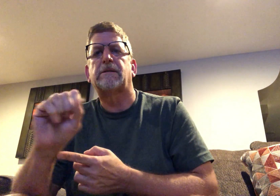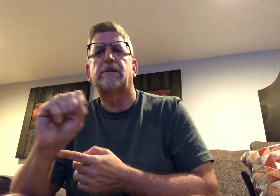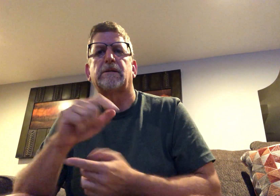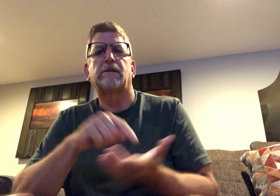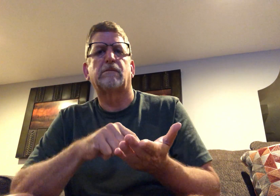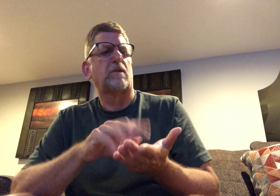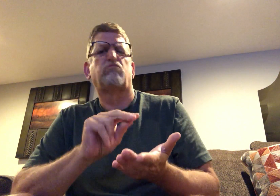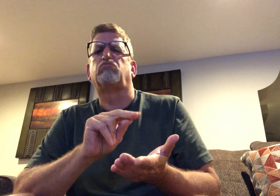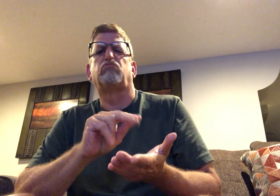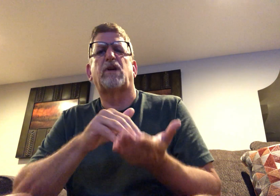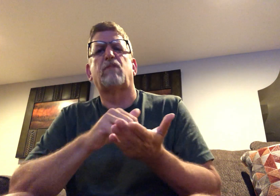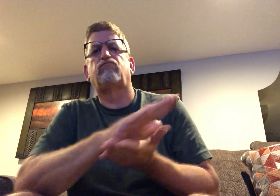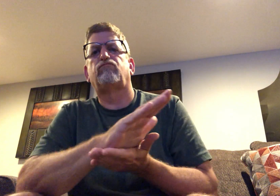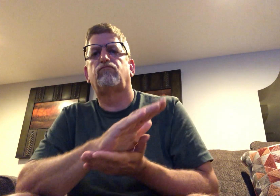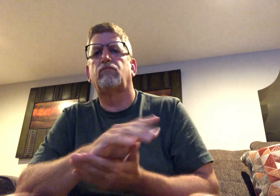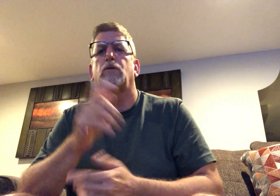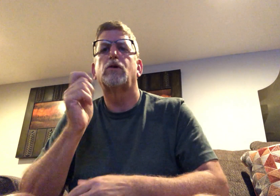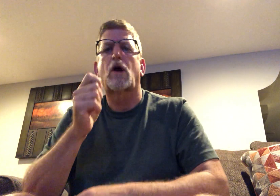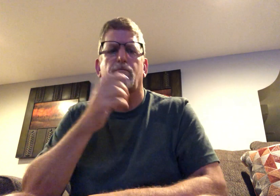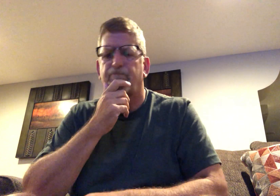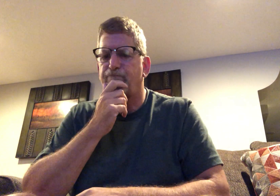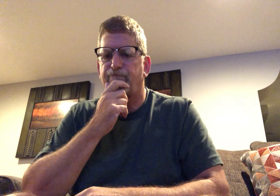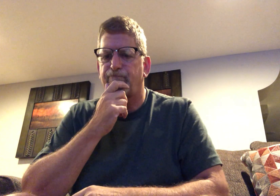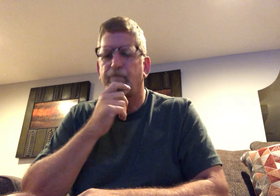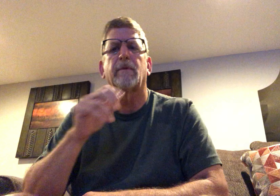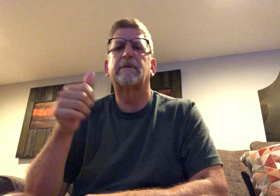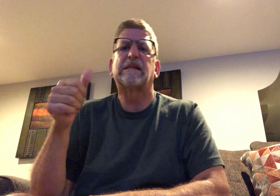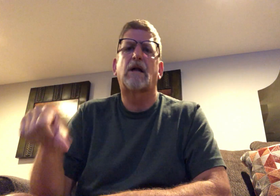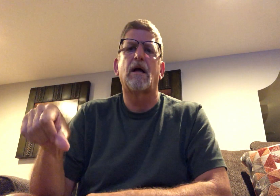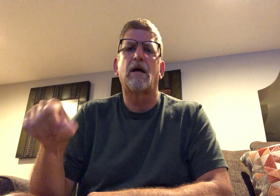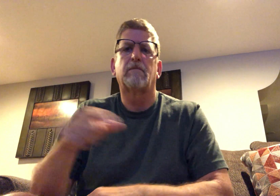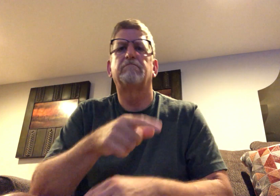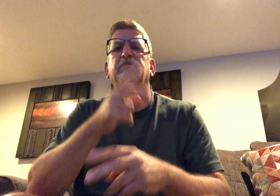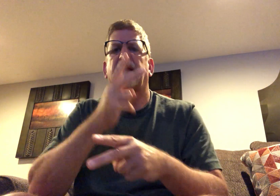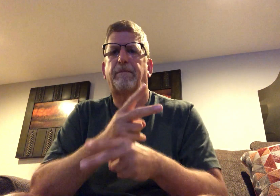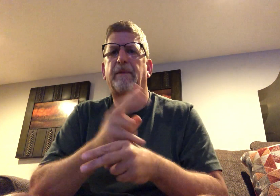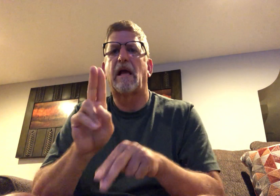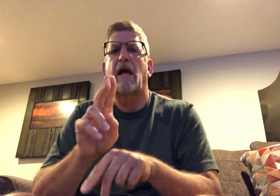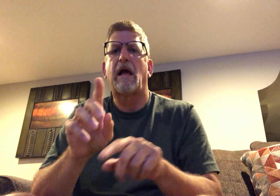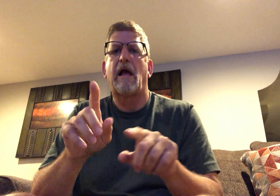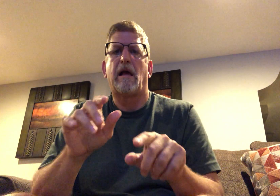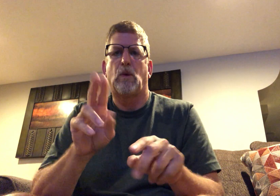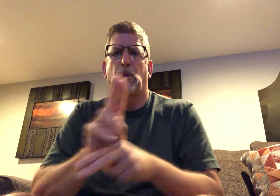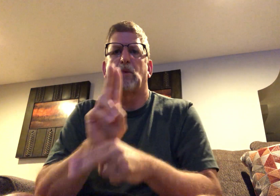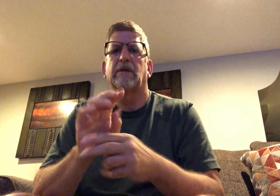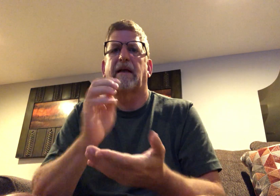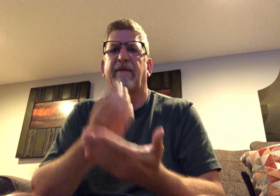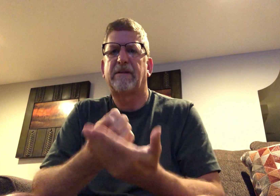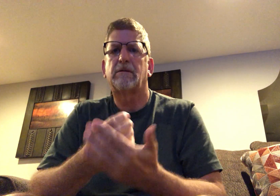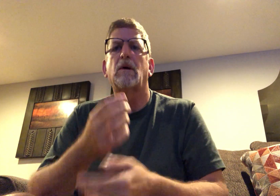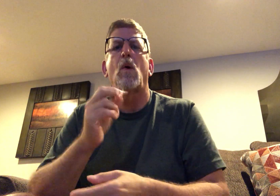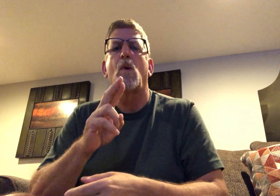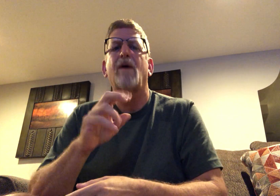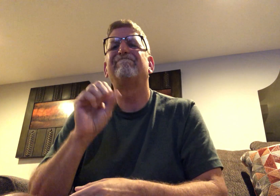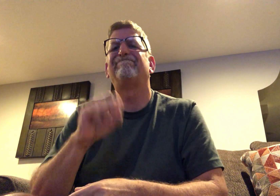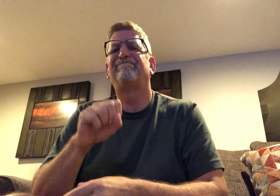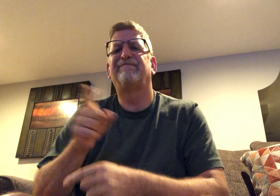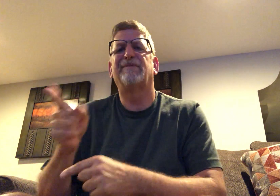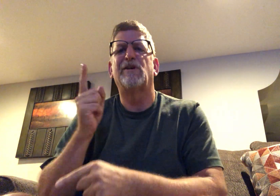apology, Trudeau mentioned another photo, one in which he admitted he wore blackface in a high school talent show. At the time, the photo had not been